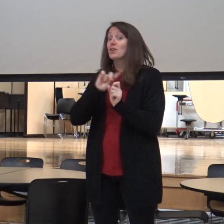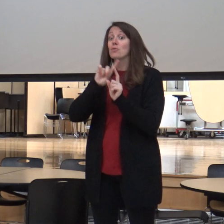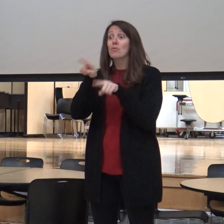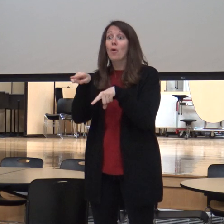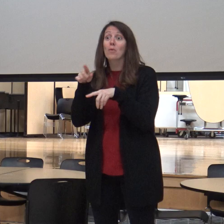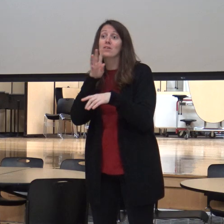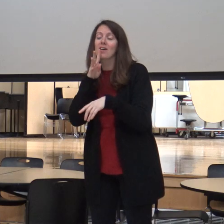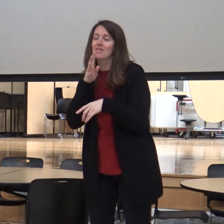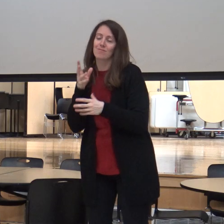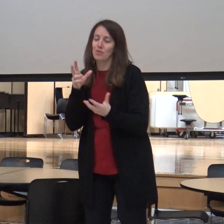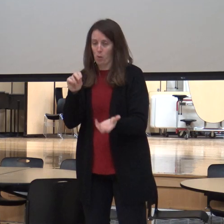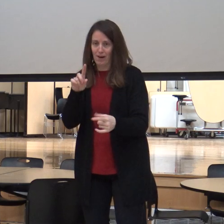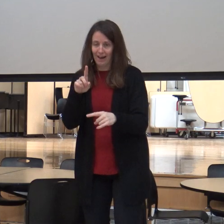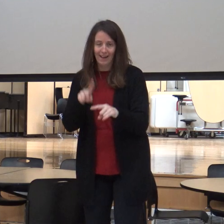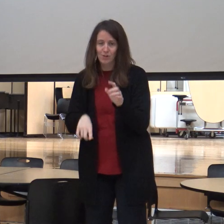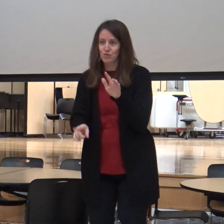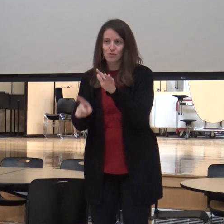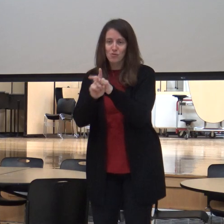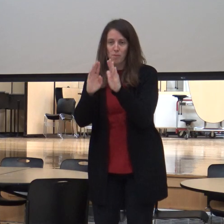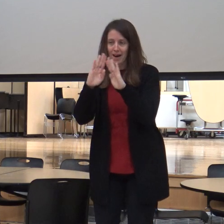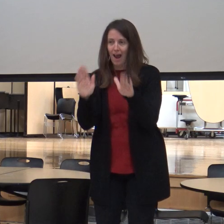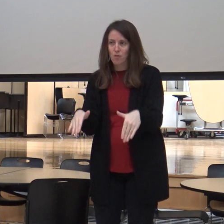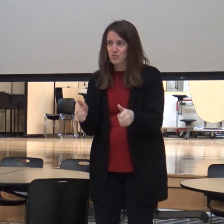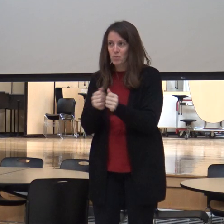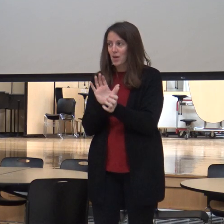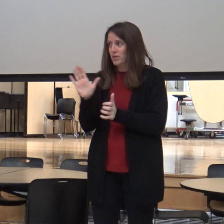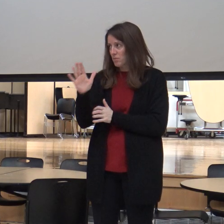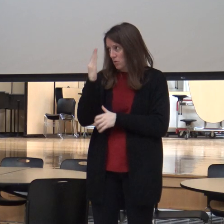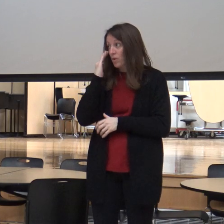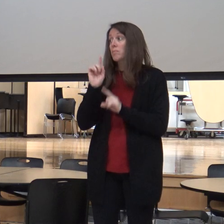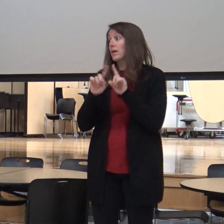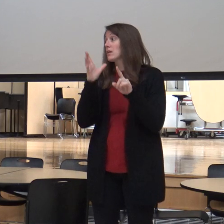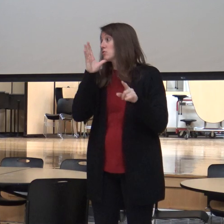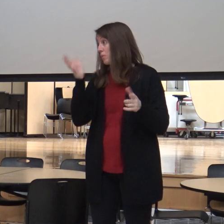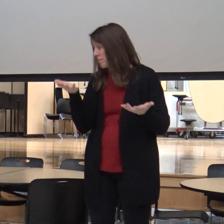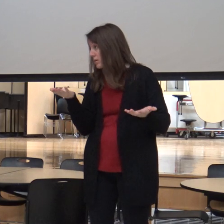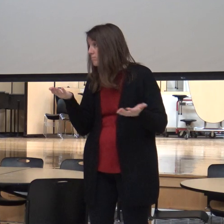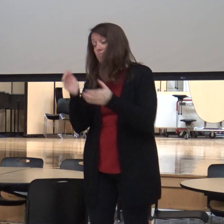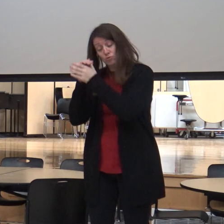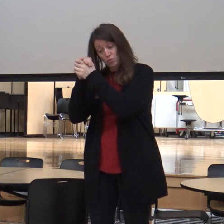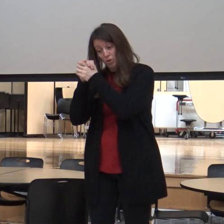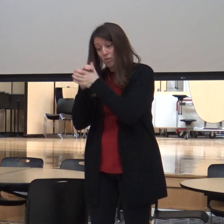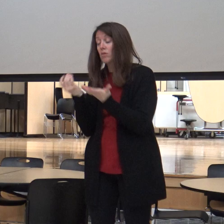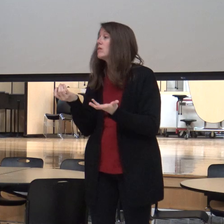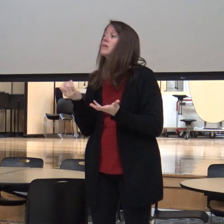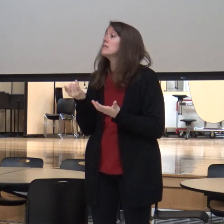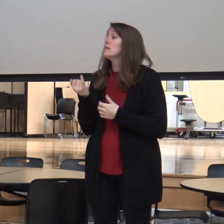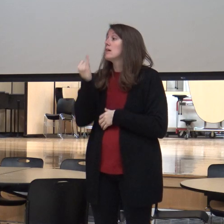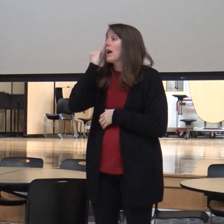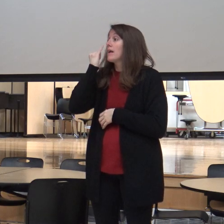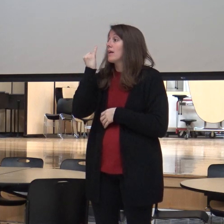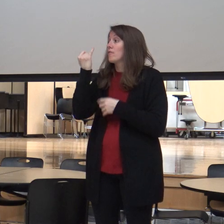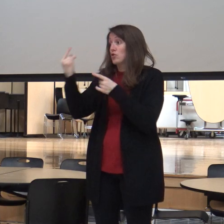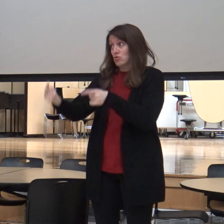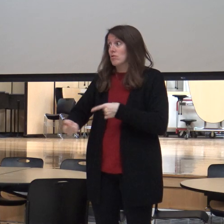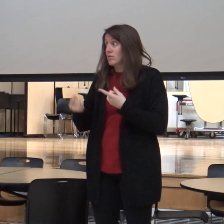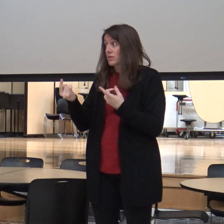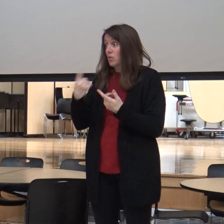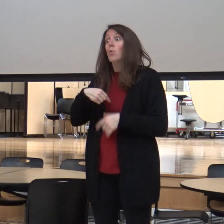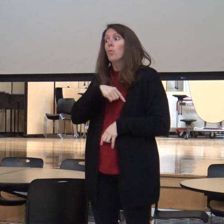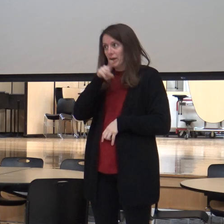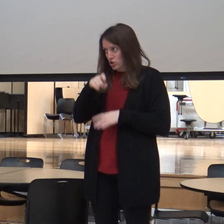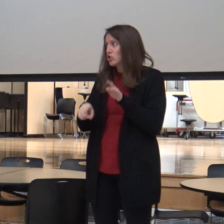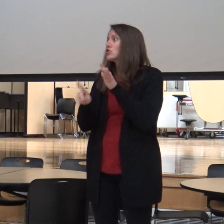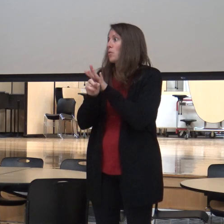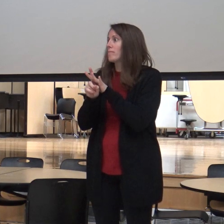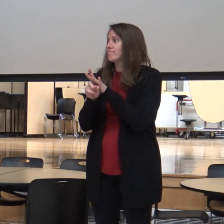coming, kind of deal. But as a grandma, kudos to you, and if they're struggling with a crisis, they should show up. I actually